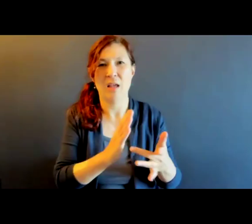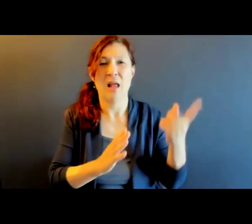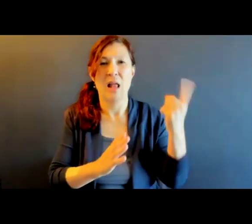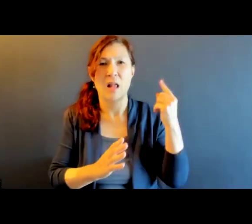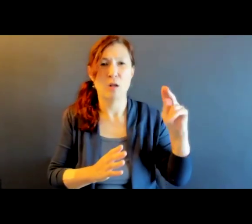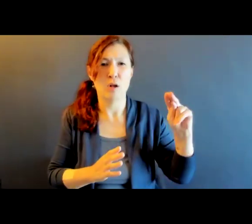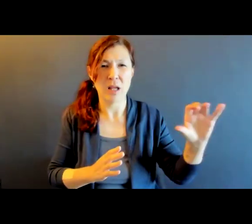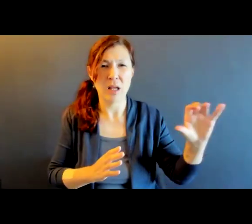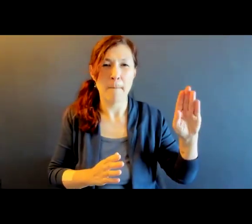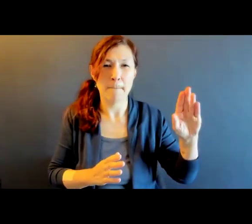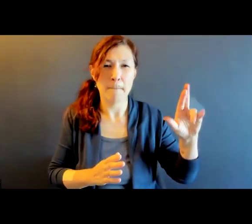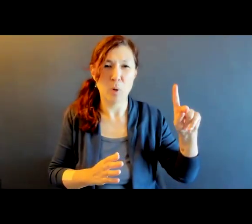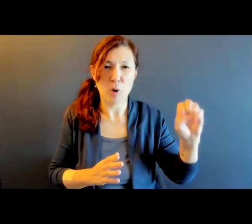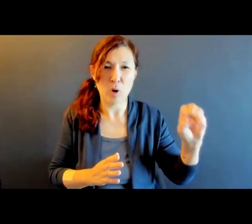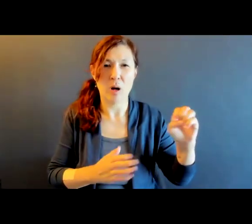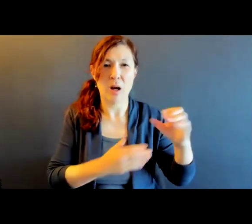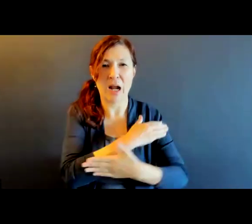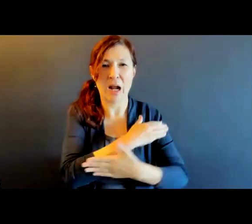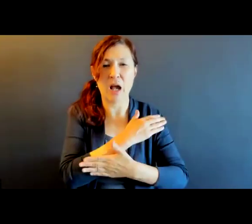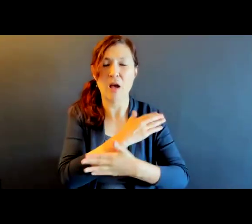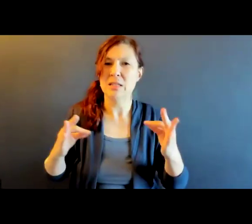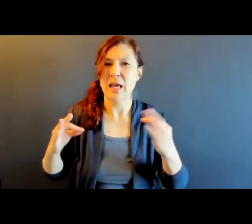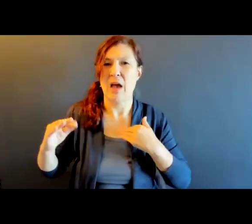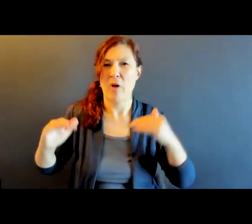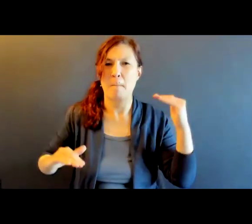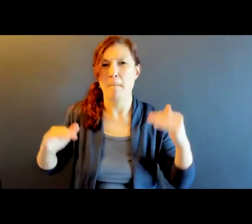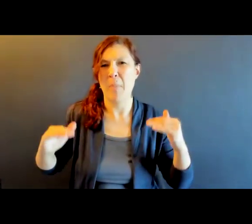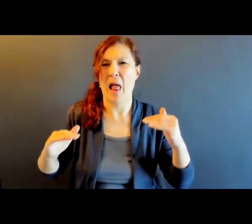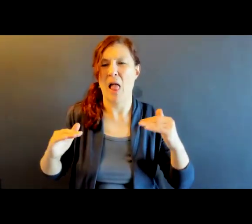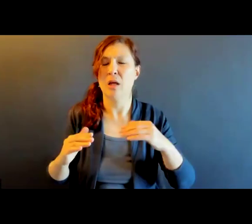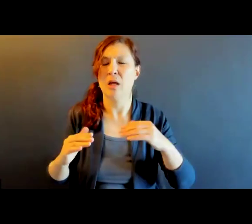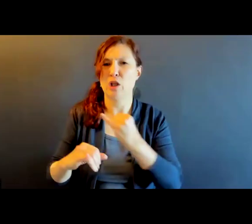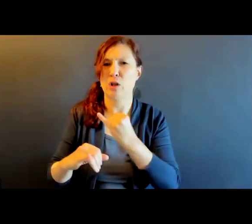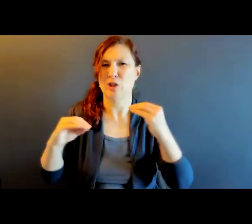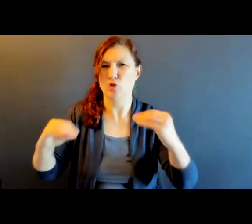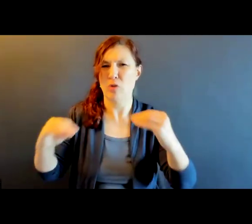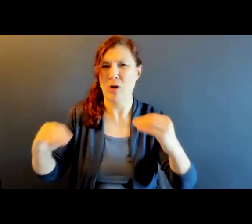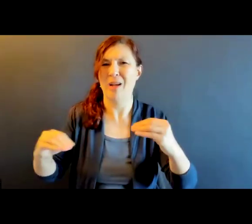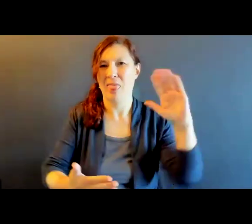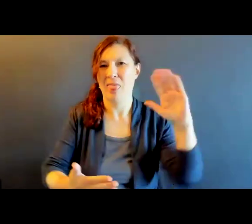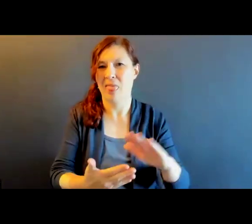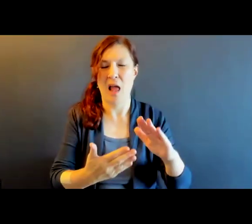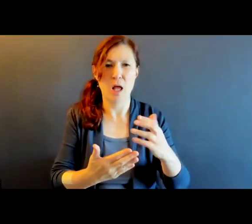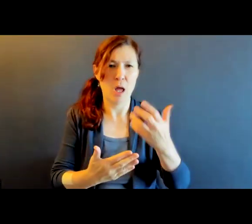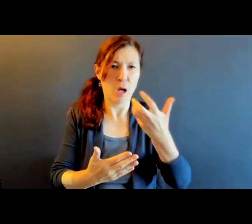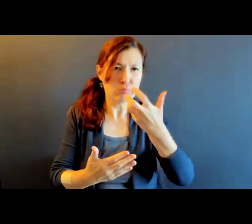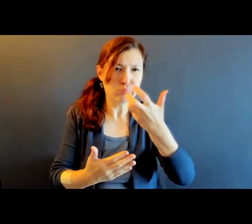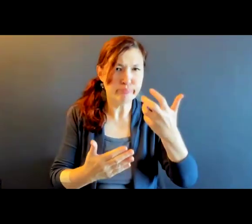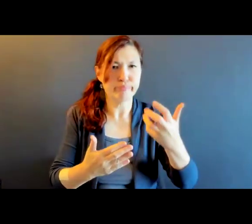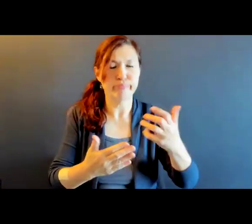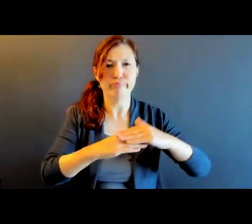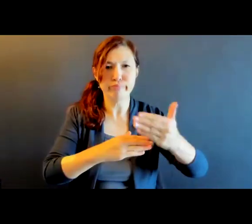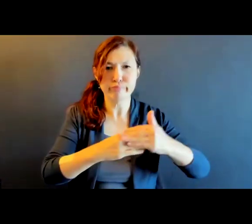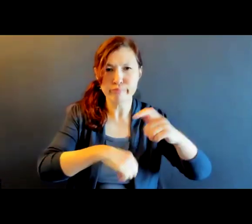Committee passed a resolution to encourage balanced instruction to reduce screen time. There's a body of new research that is pointing to the faults of tech-based